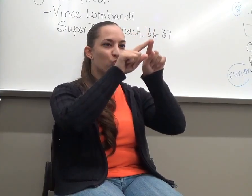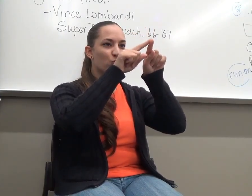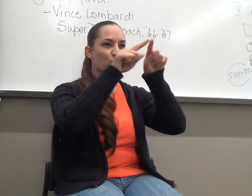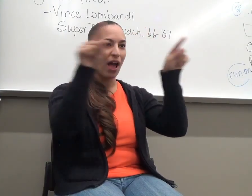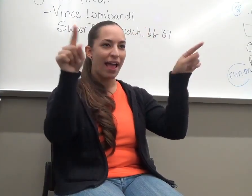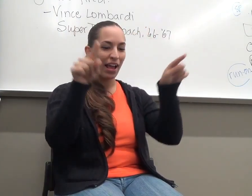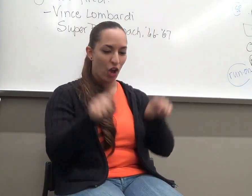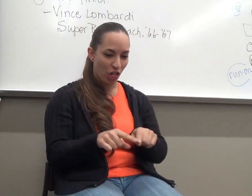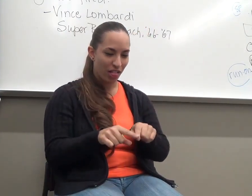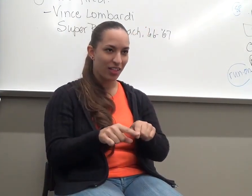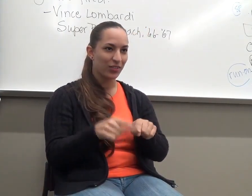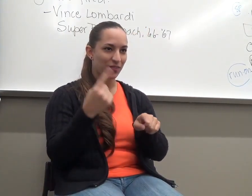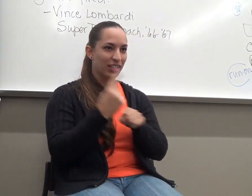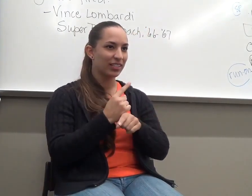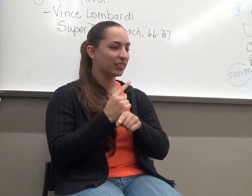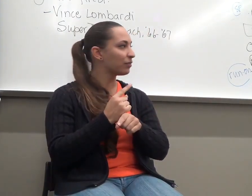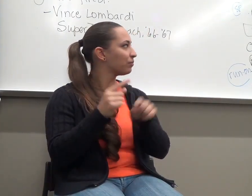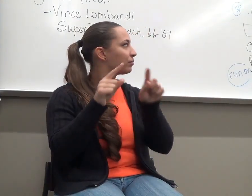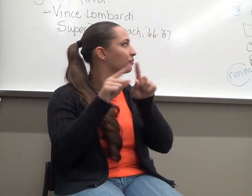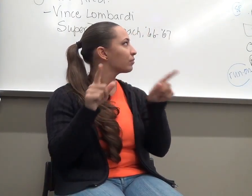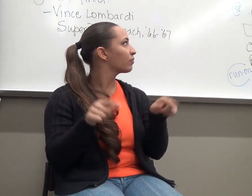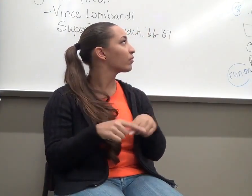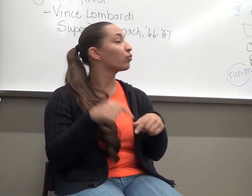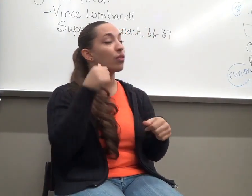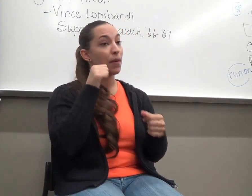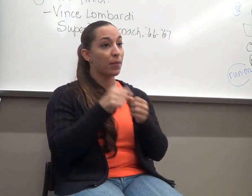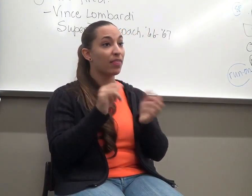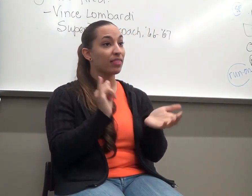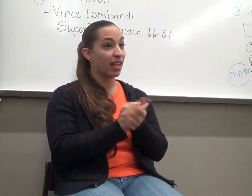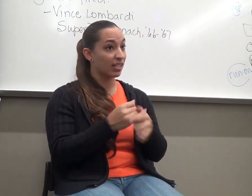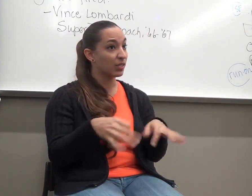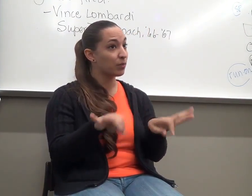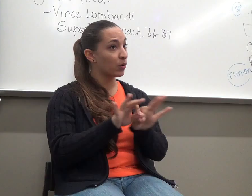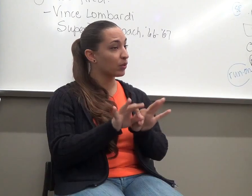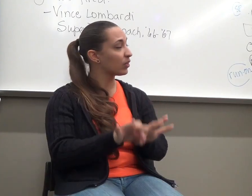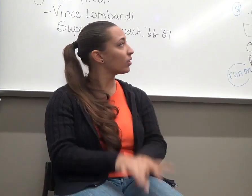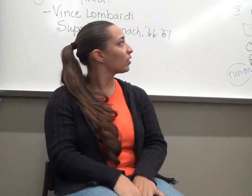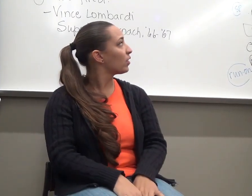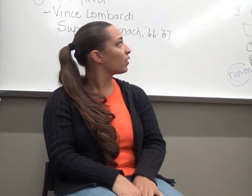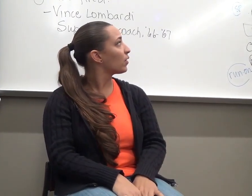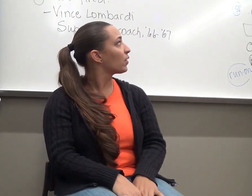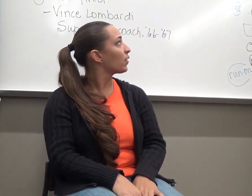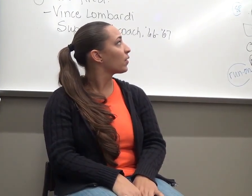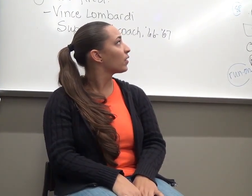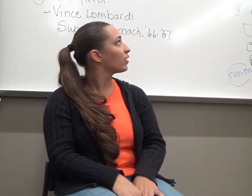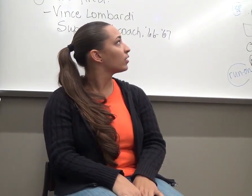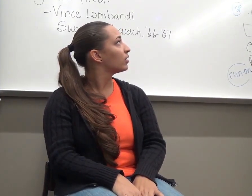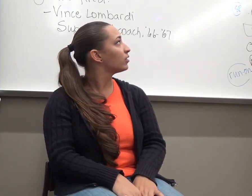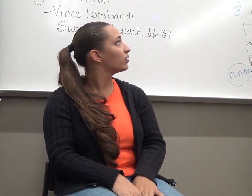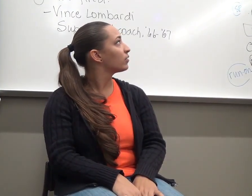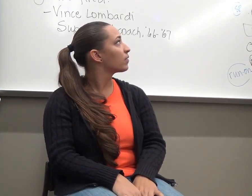Jacob. Remember, that's important. One of the things about college writing